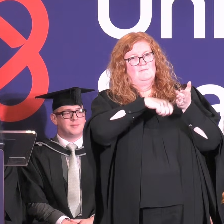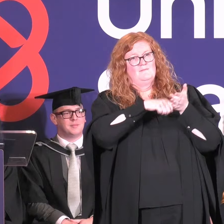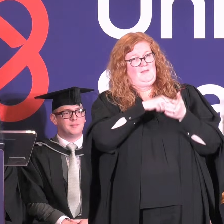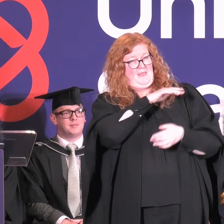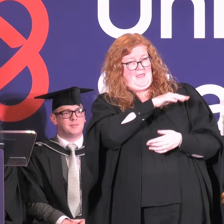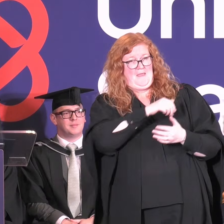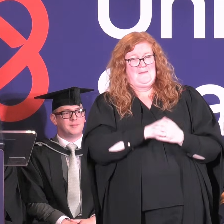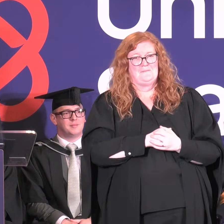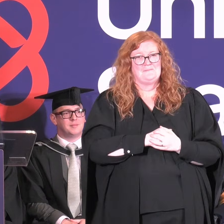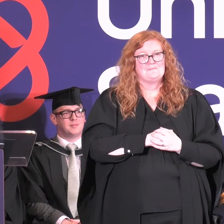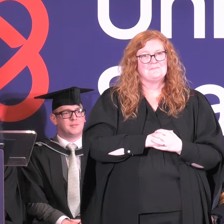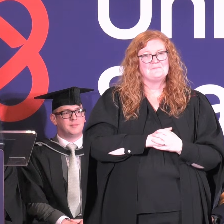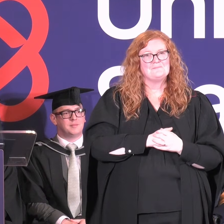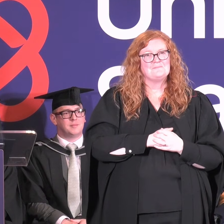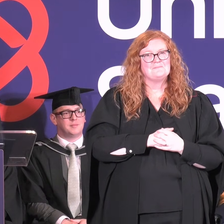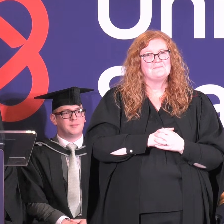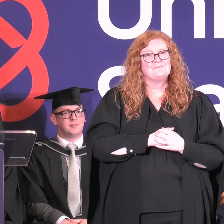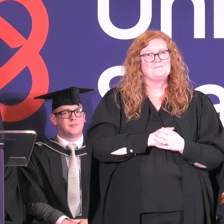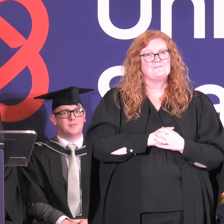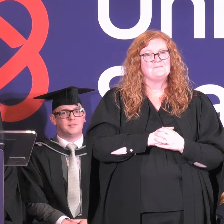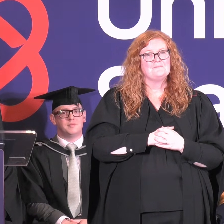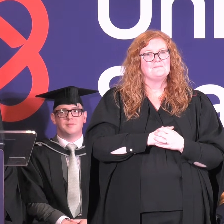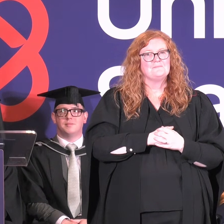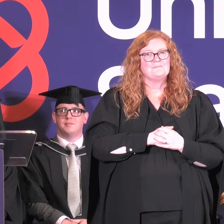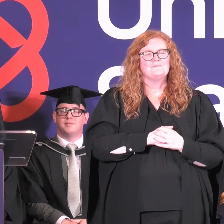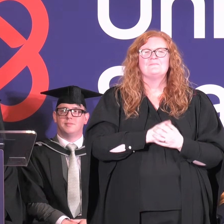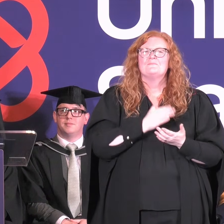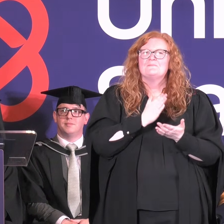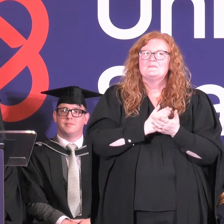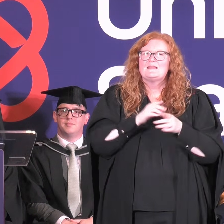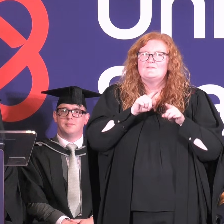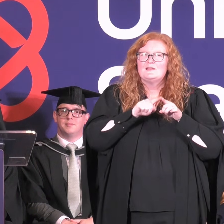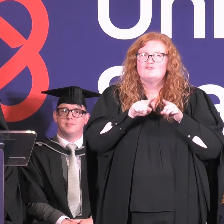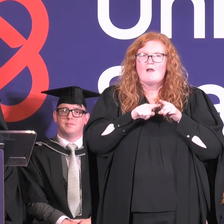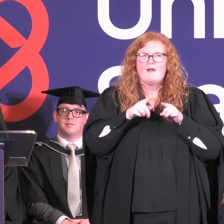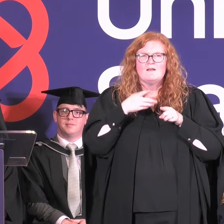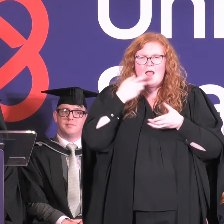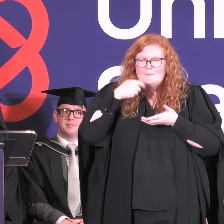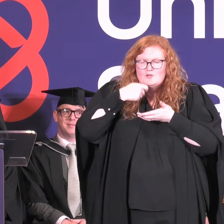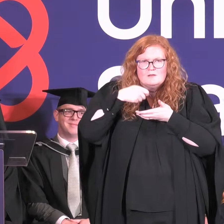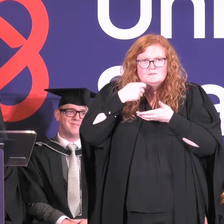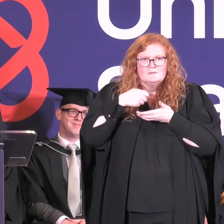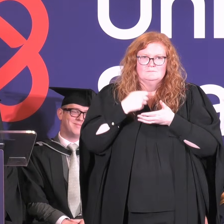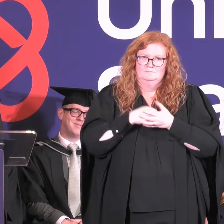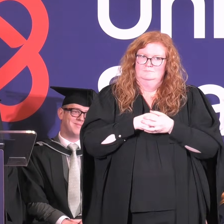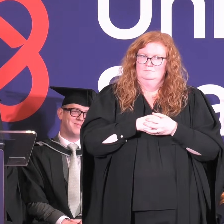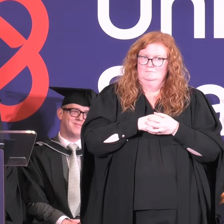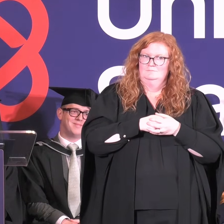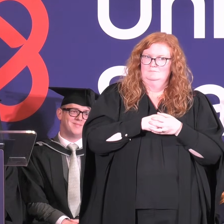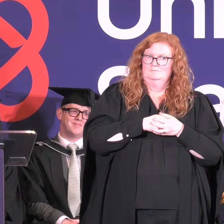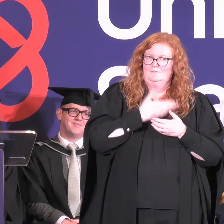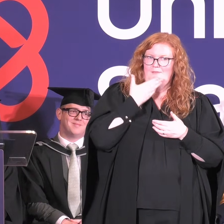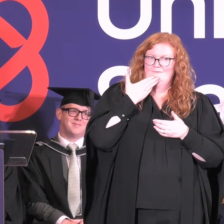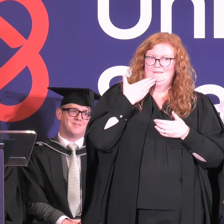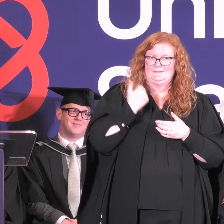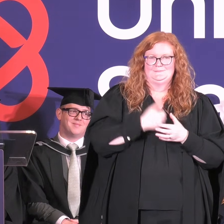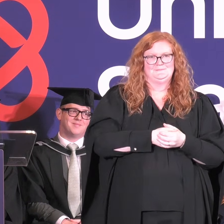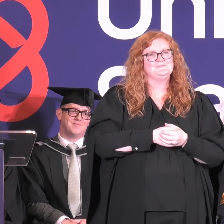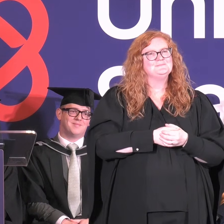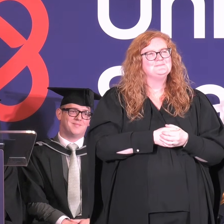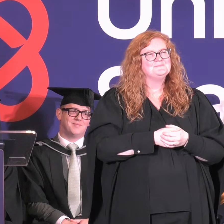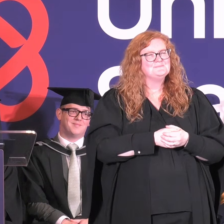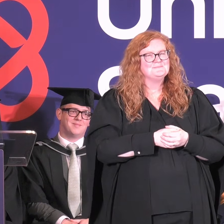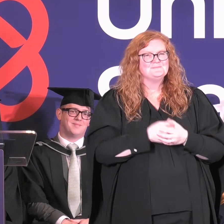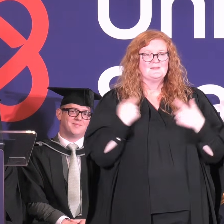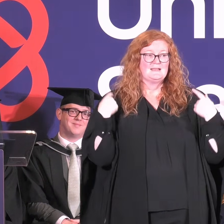await you. And you should definitely try the apple crumble and custard. I can recommend it. It's very good. Gowns can